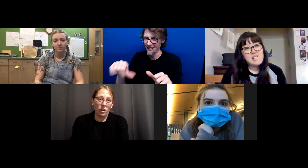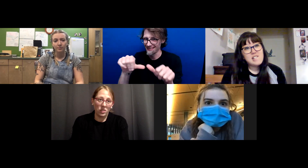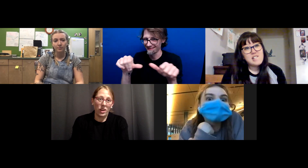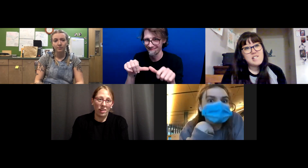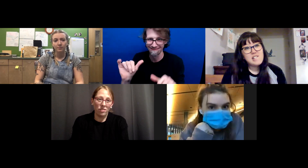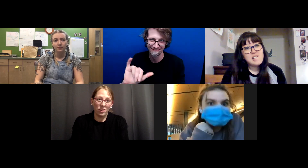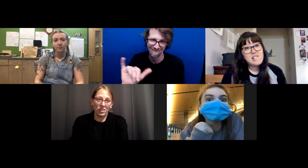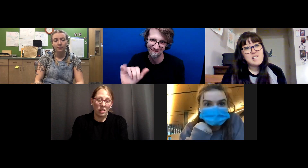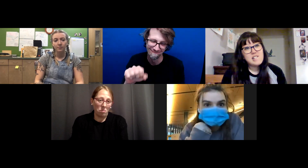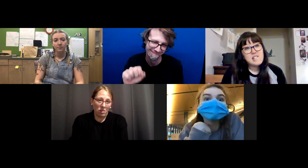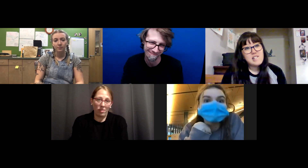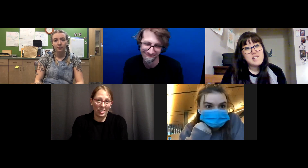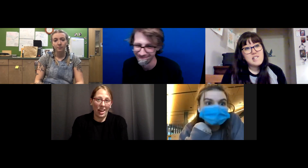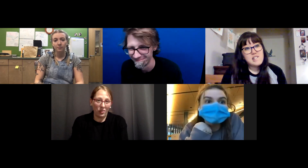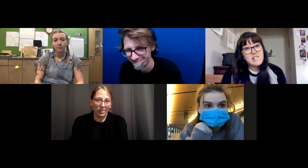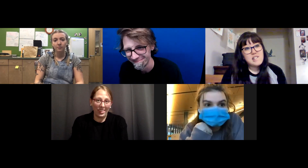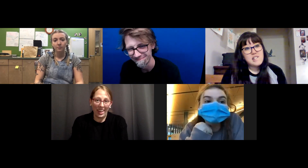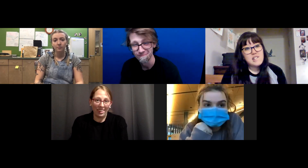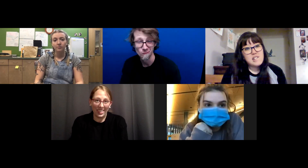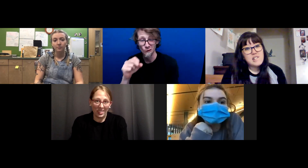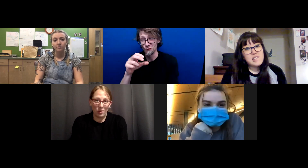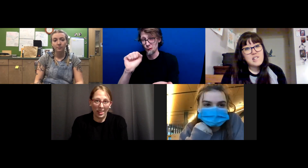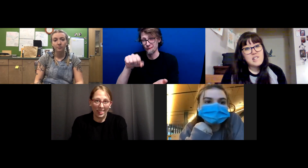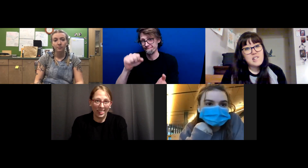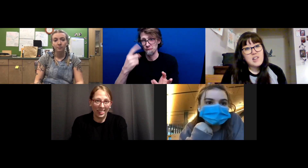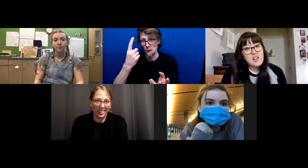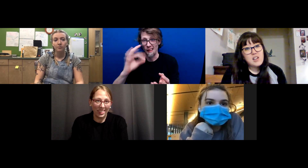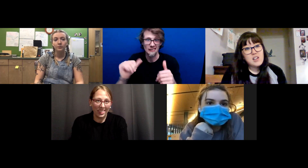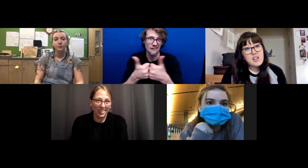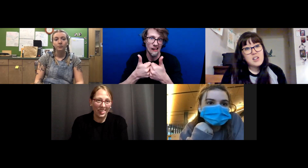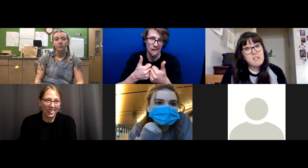We also have some of the staff who live in that area as well.